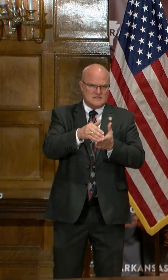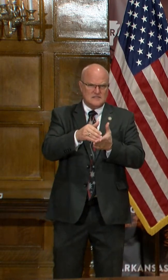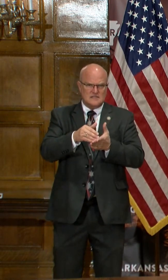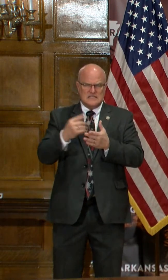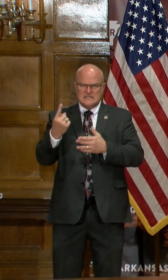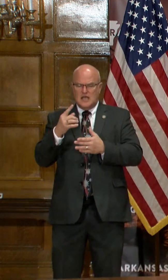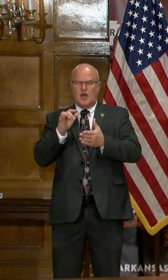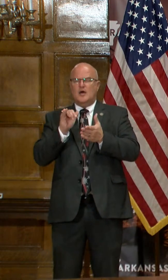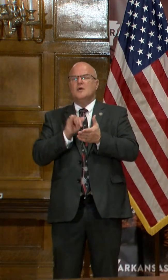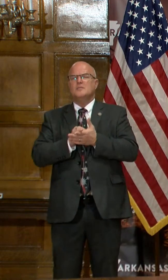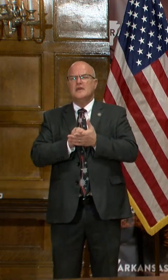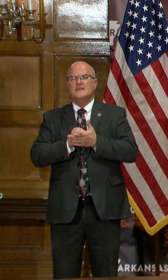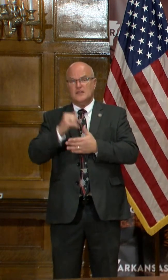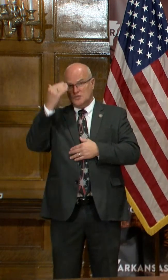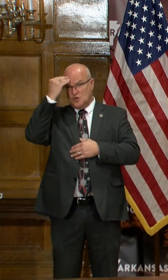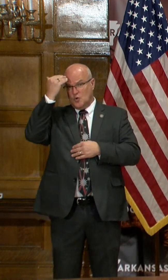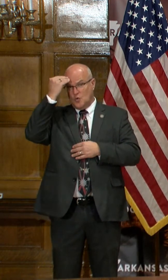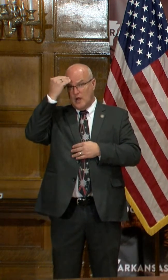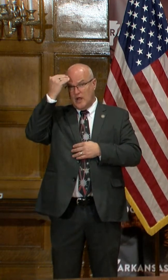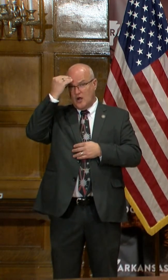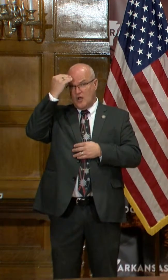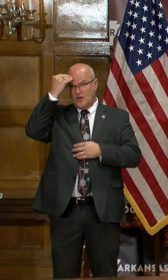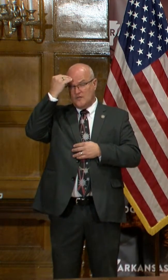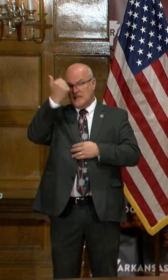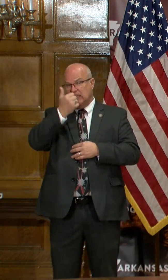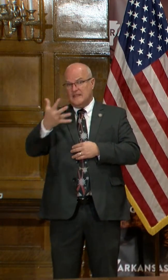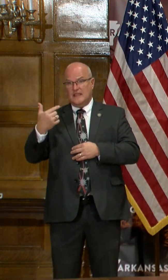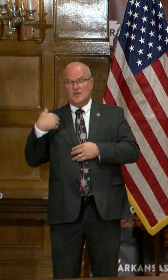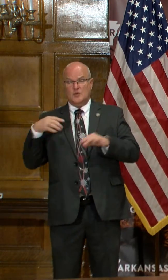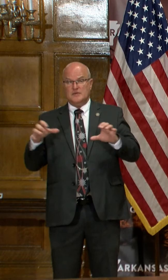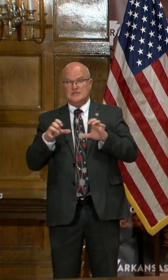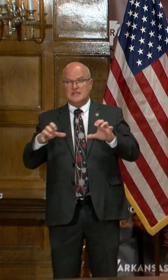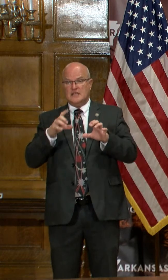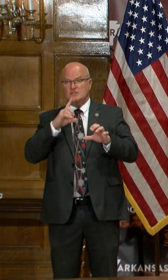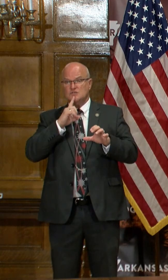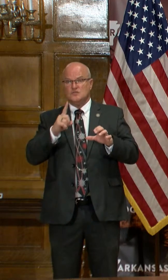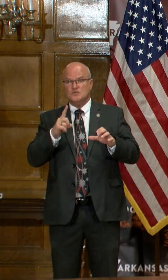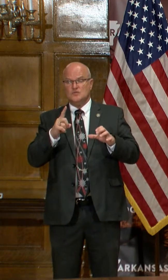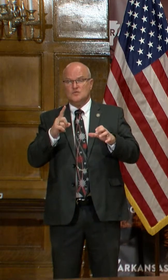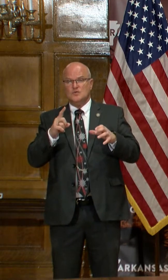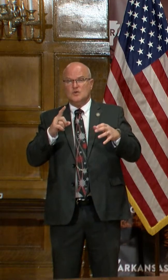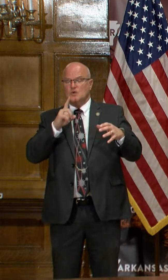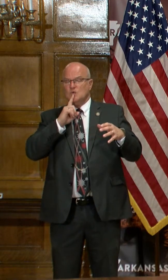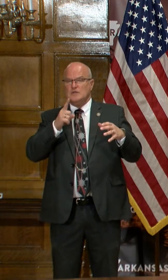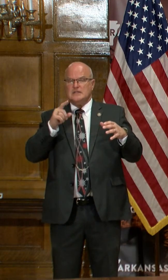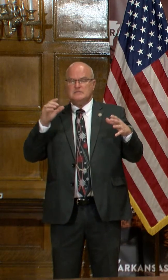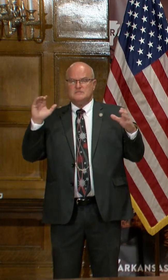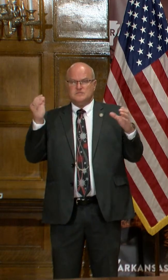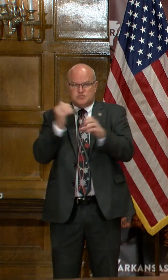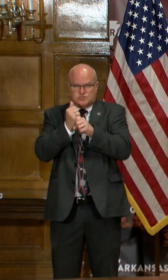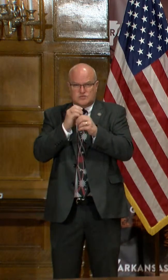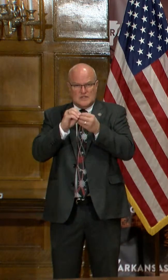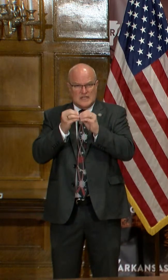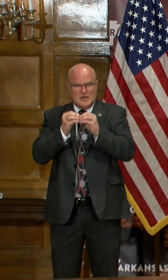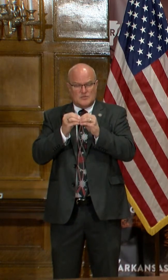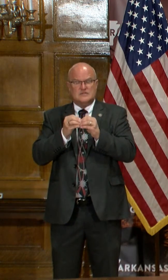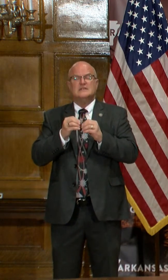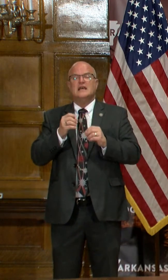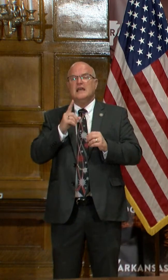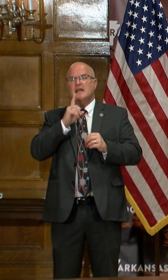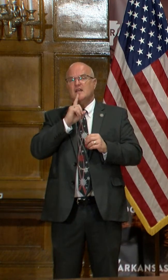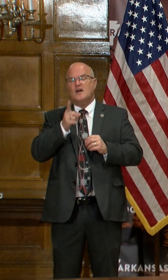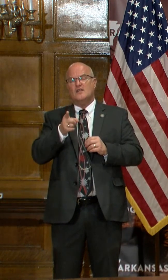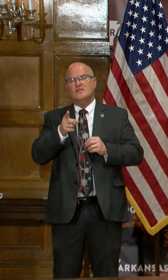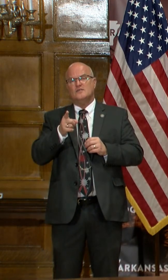this something that you're aware of, and is there anything being done to shore up those holes? And then also off of that, the fax